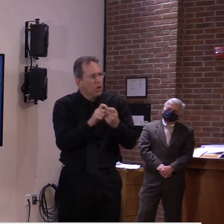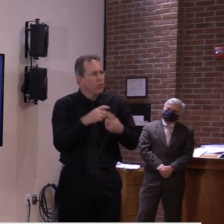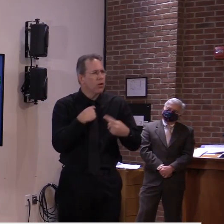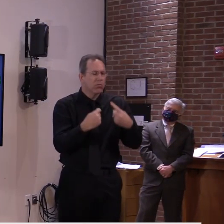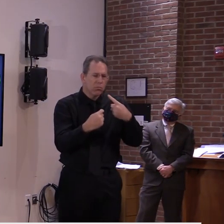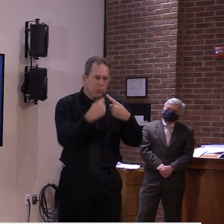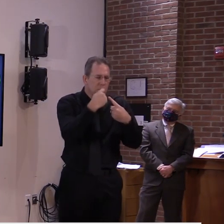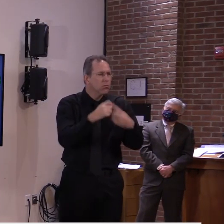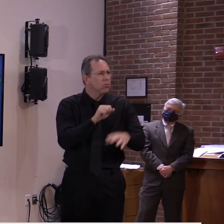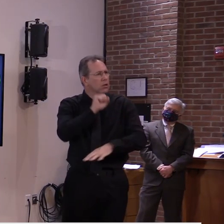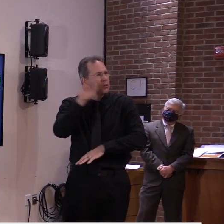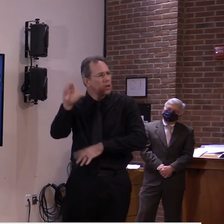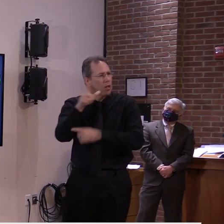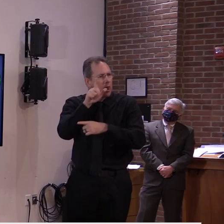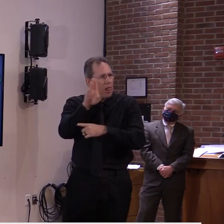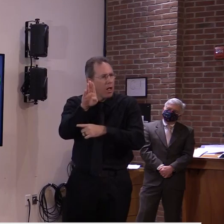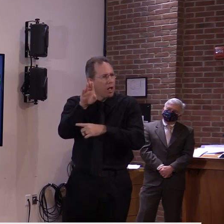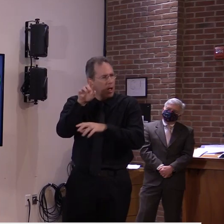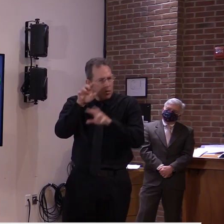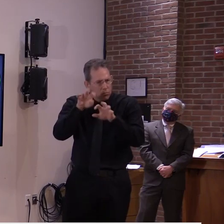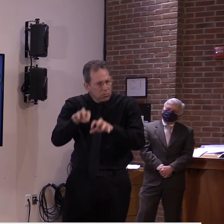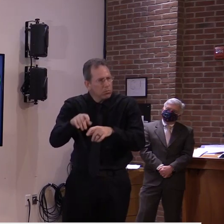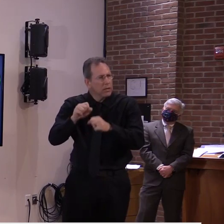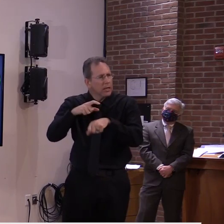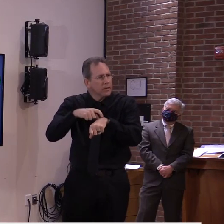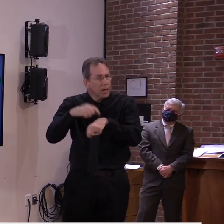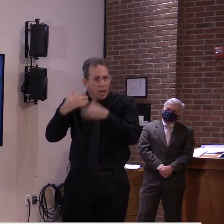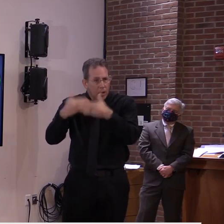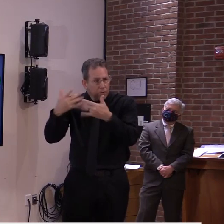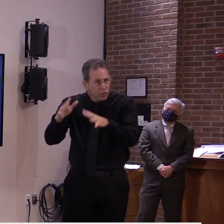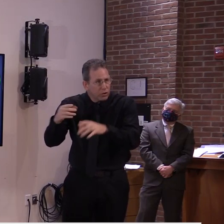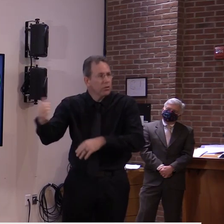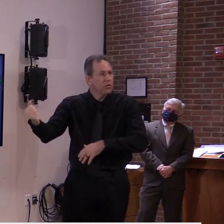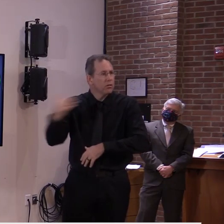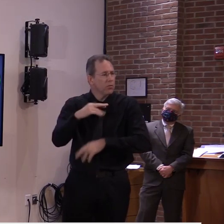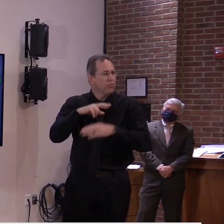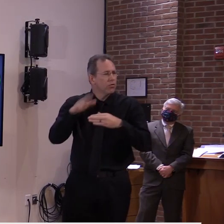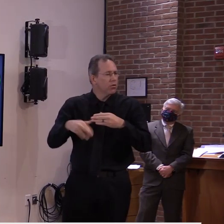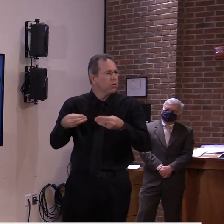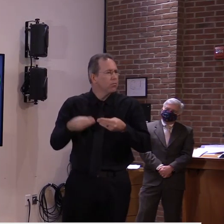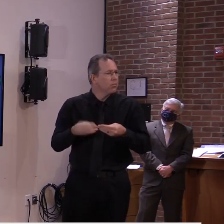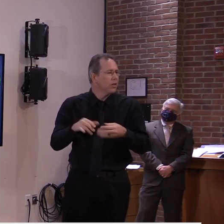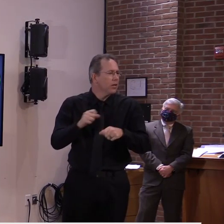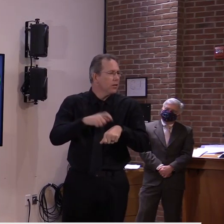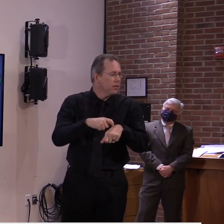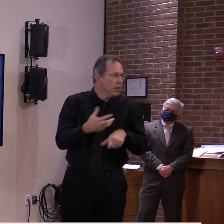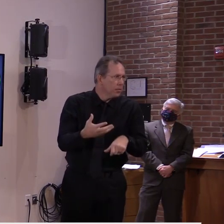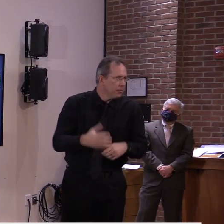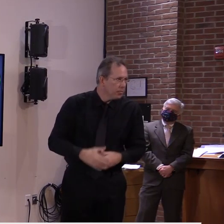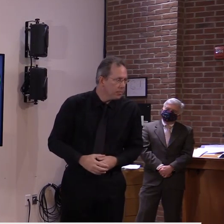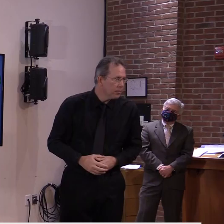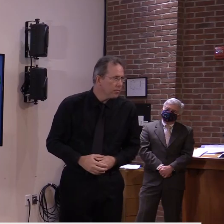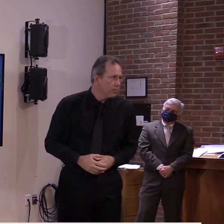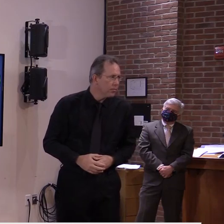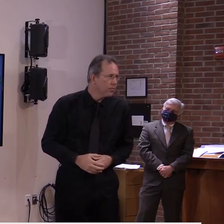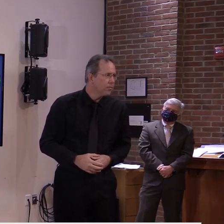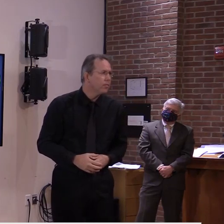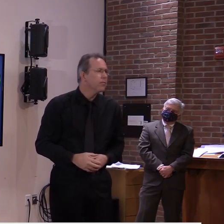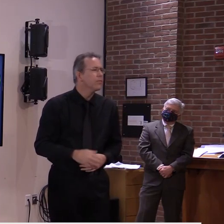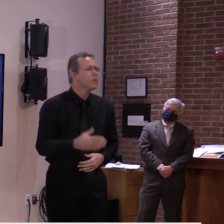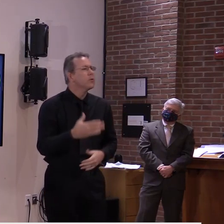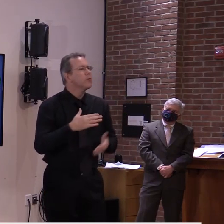those labs and making sure that people can get a result in an actionable amount of time, meaning 24